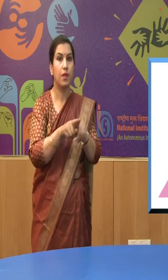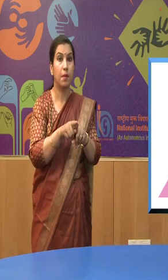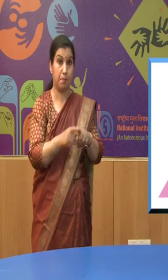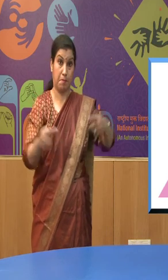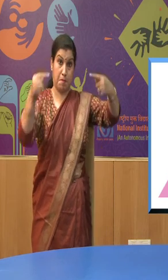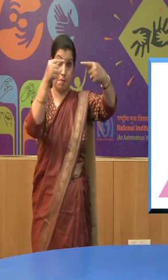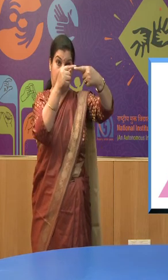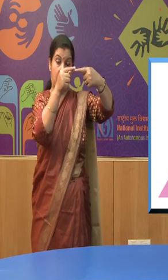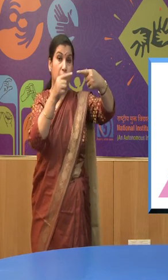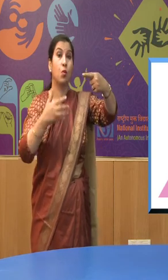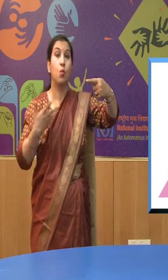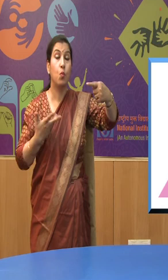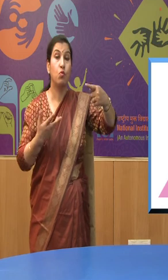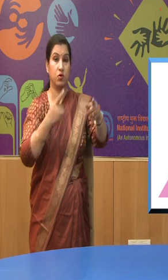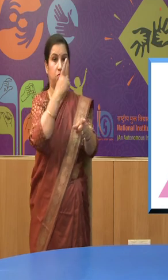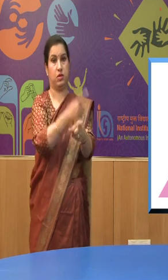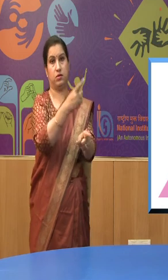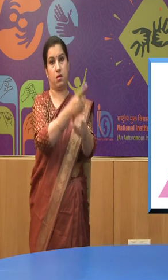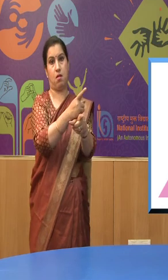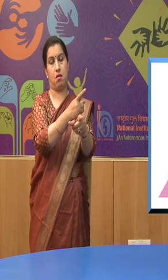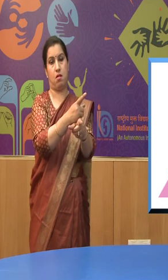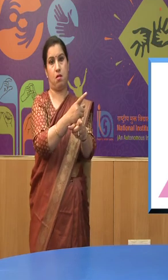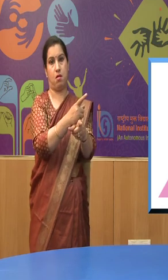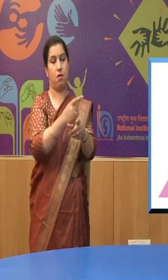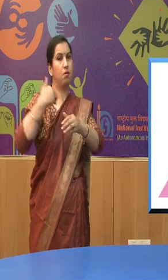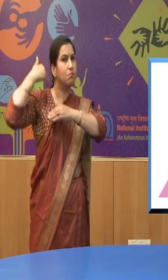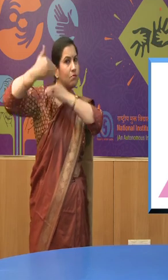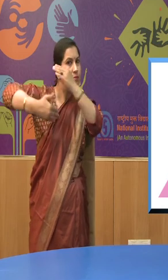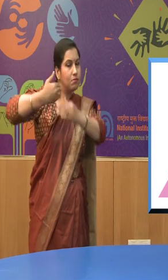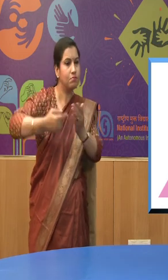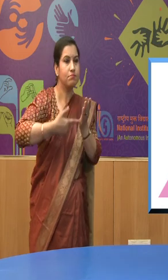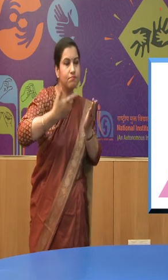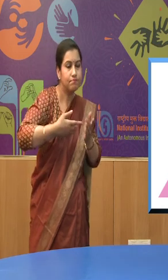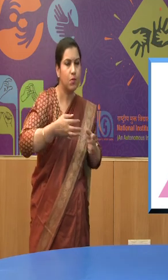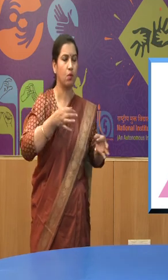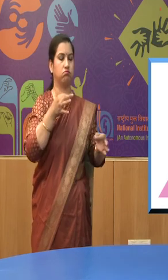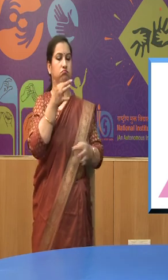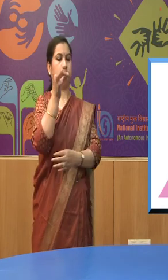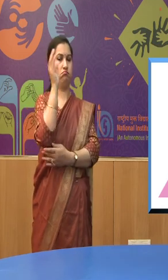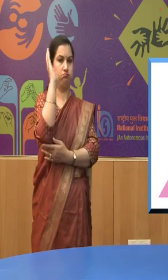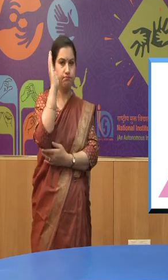and Brahmins were to be teachers and preachers.